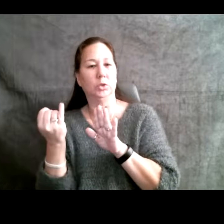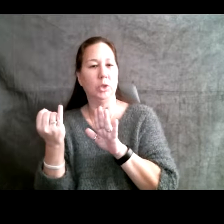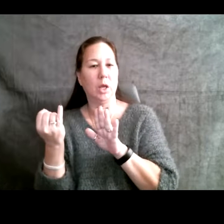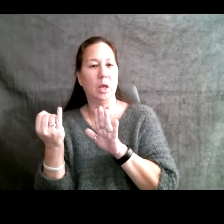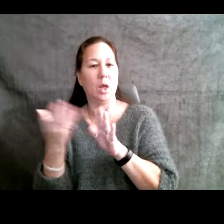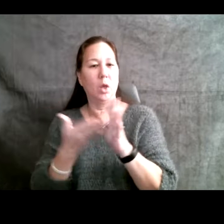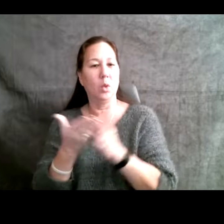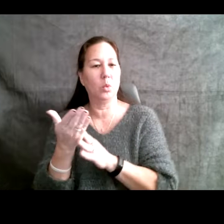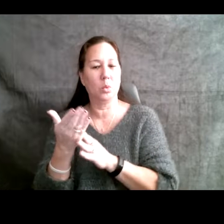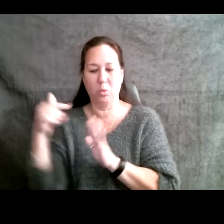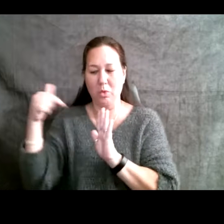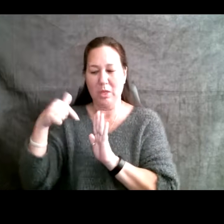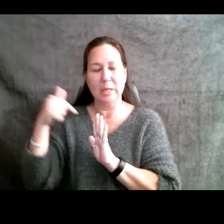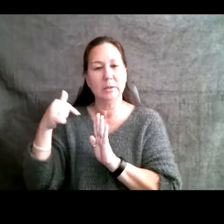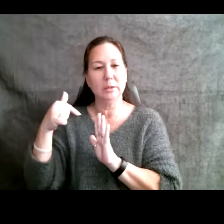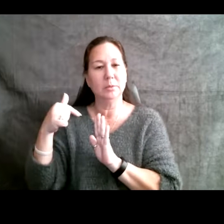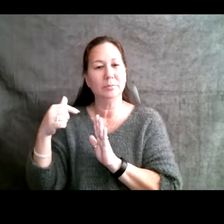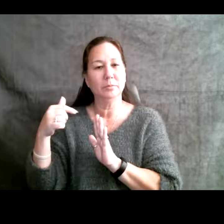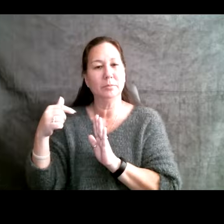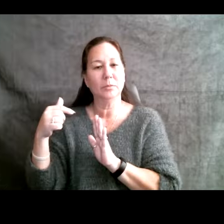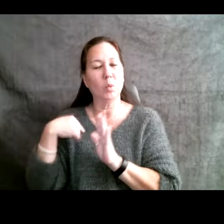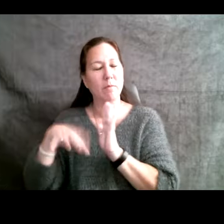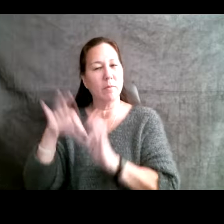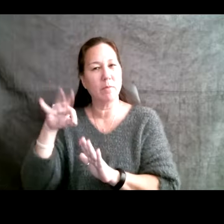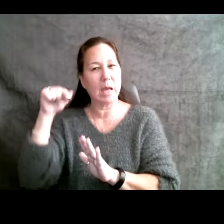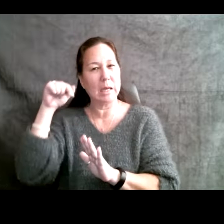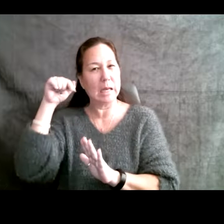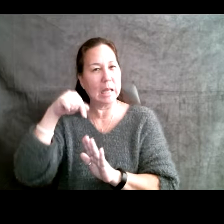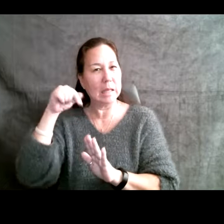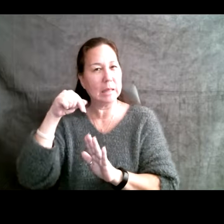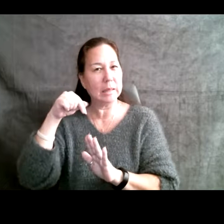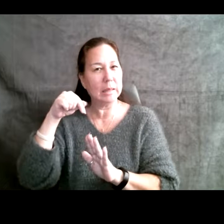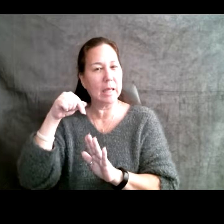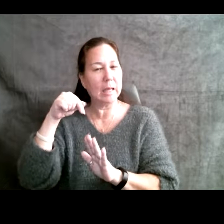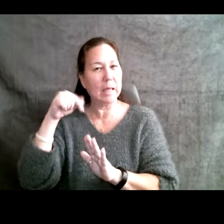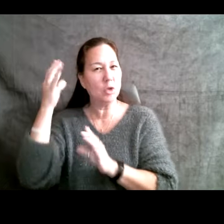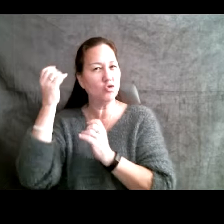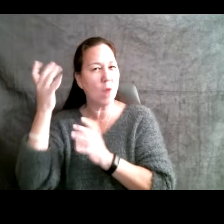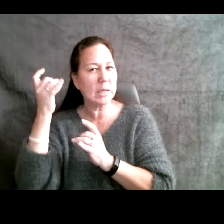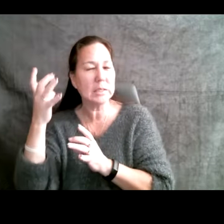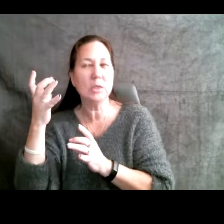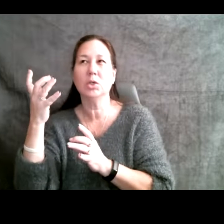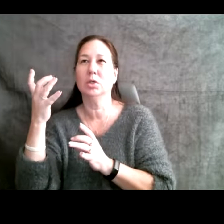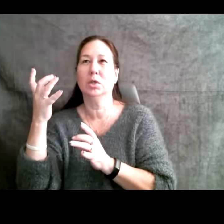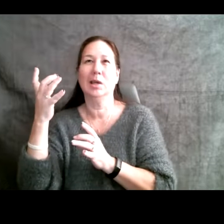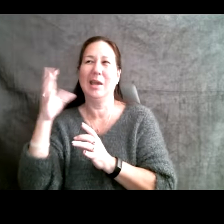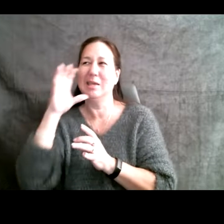that this criteria is missing things both in the rural and urban areas.